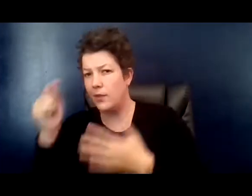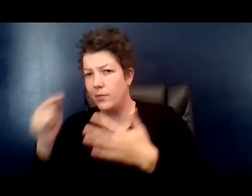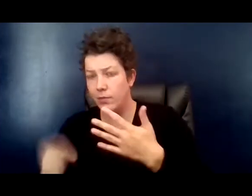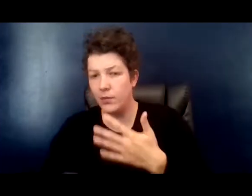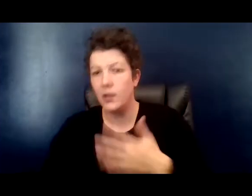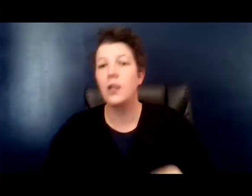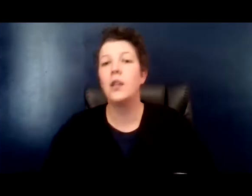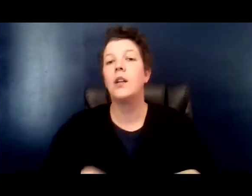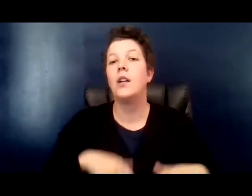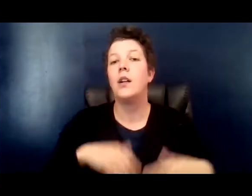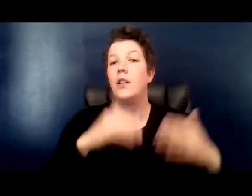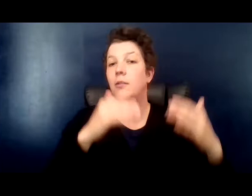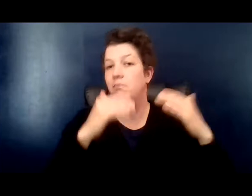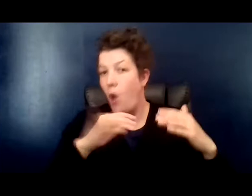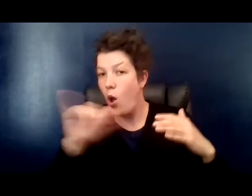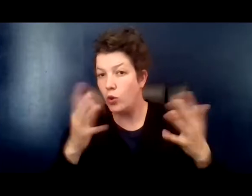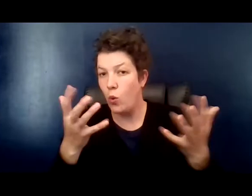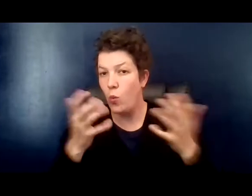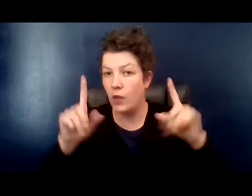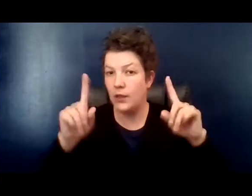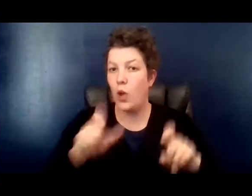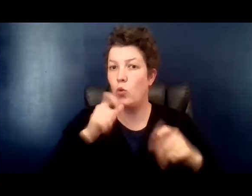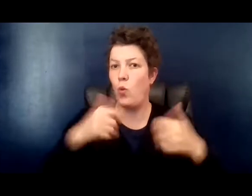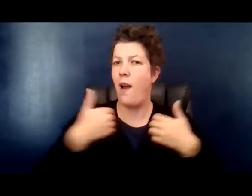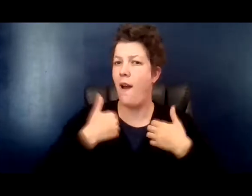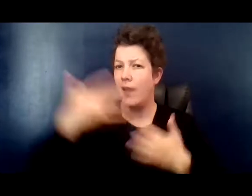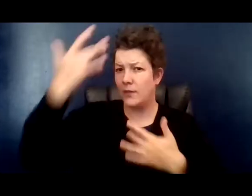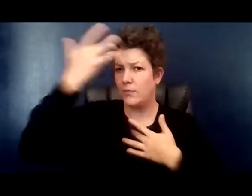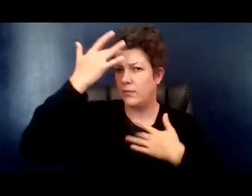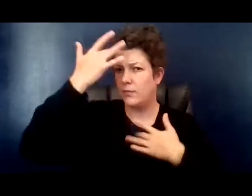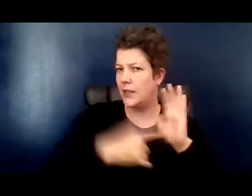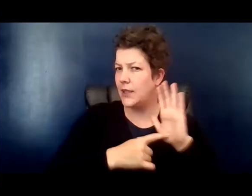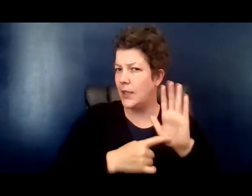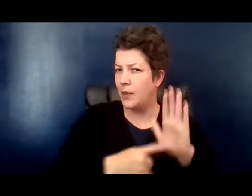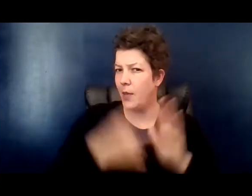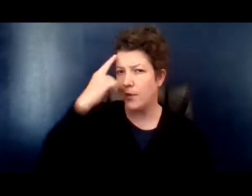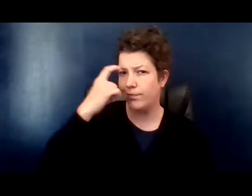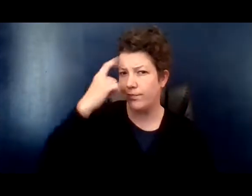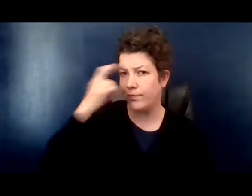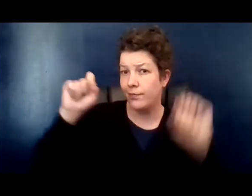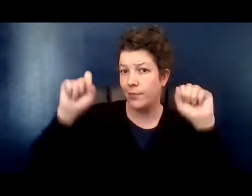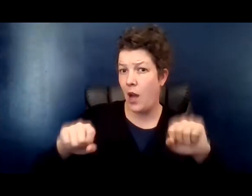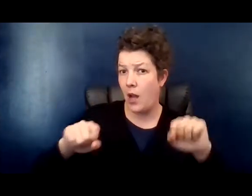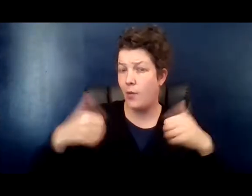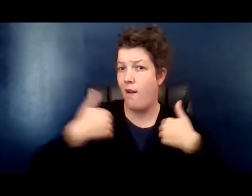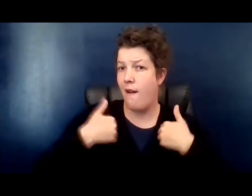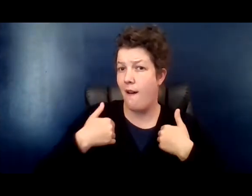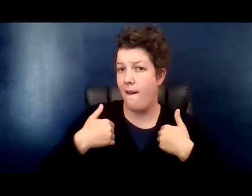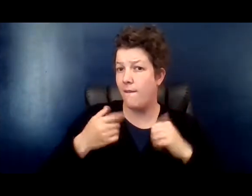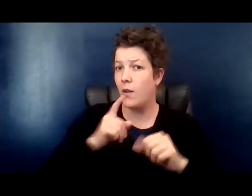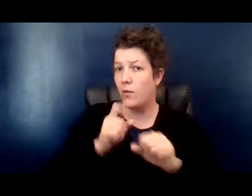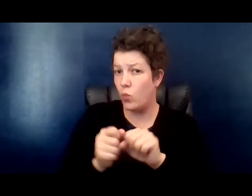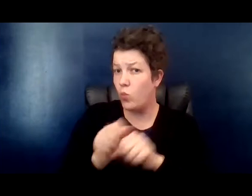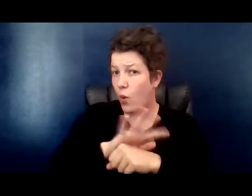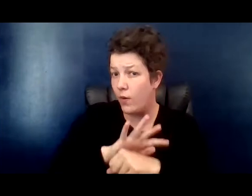people out there that wanted to be tested in the general public. We got to that point pretty quickly. thanks to the due diligence of our health department,